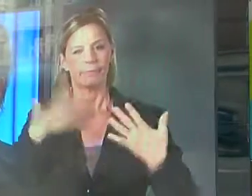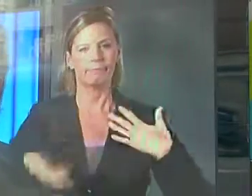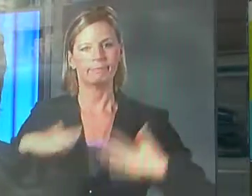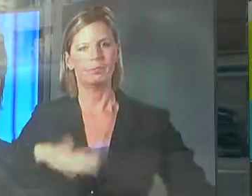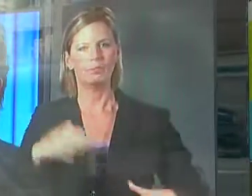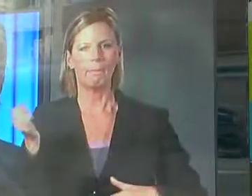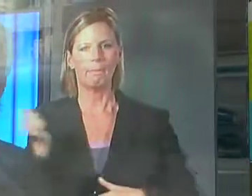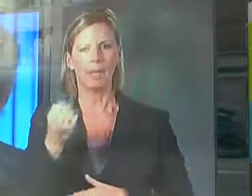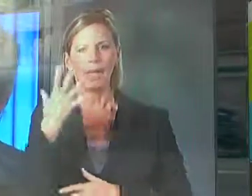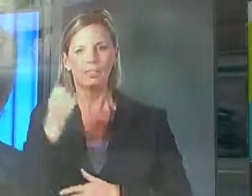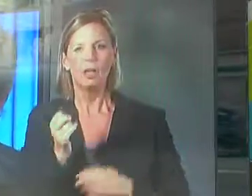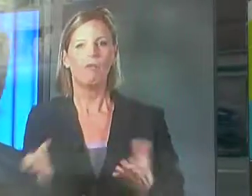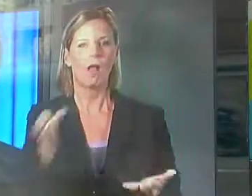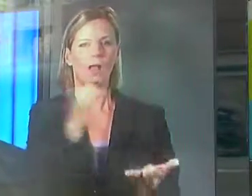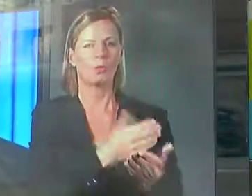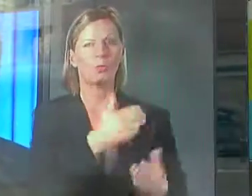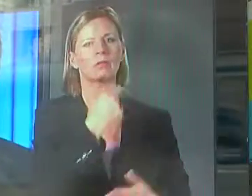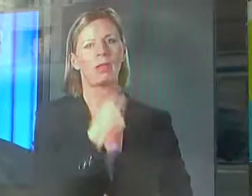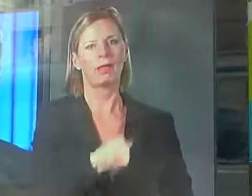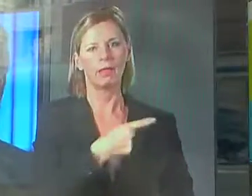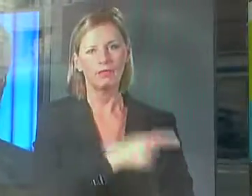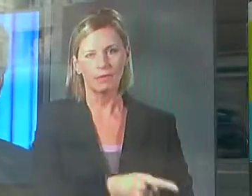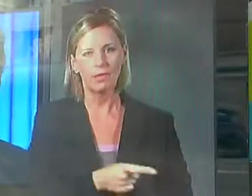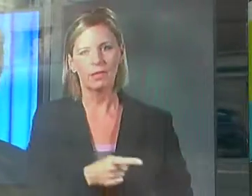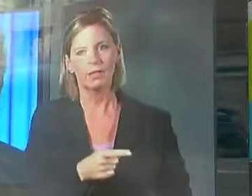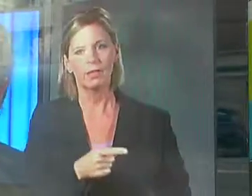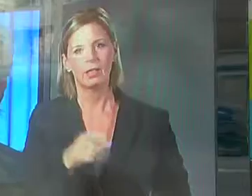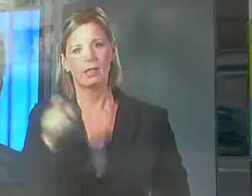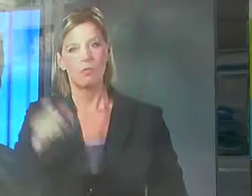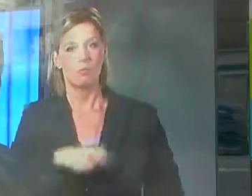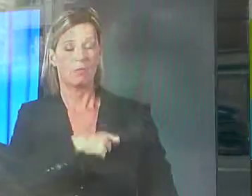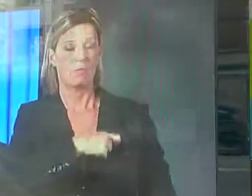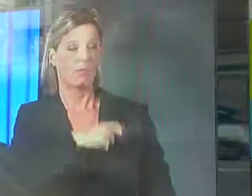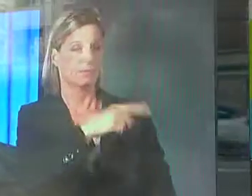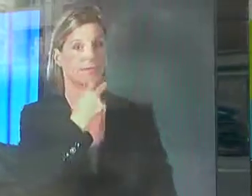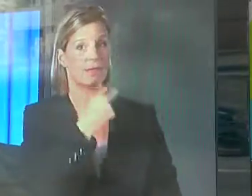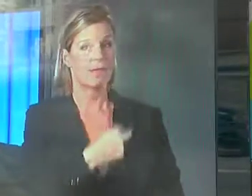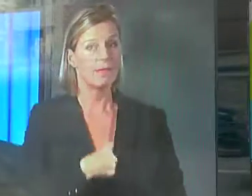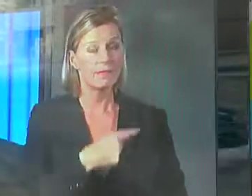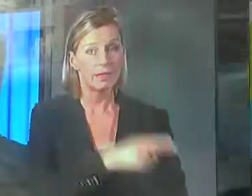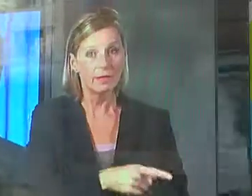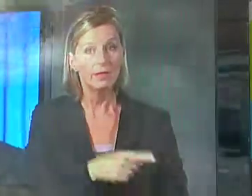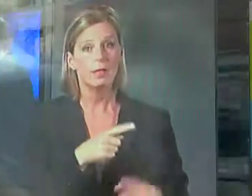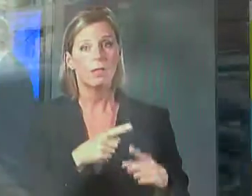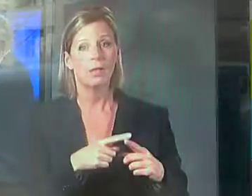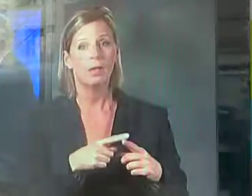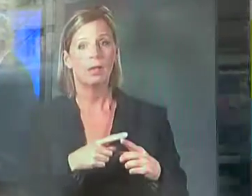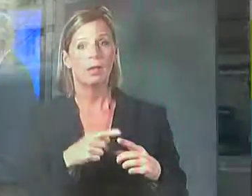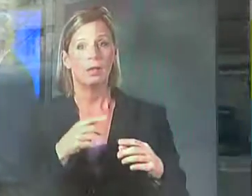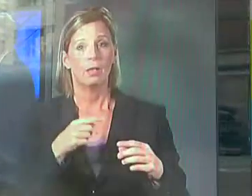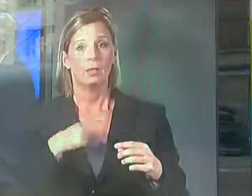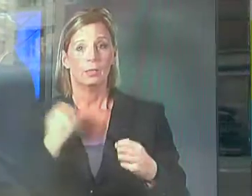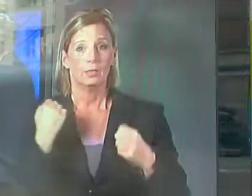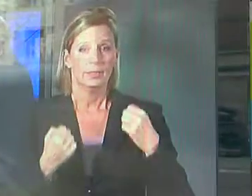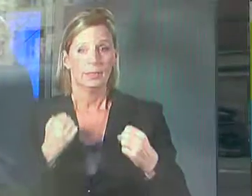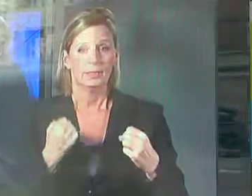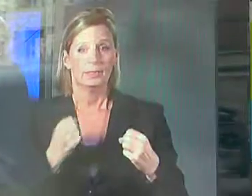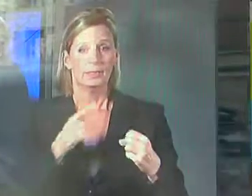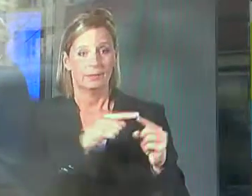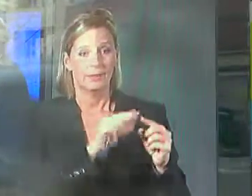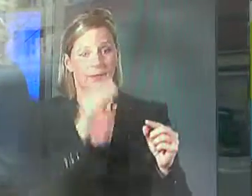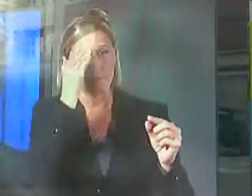Is the voice claiming to belong to either God or the devil? Stay in control of your mind and